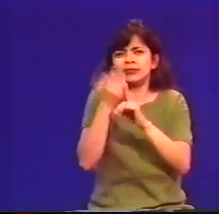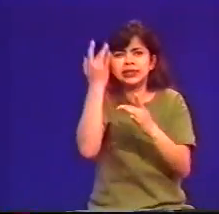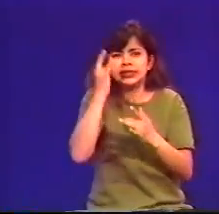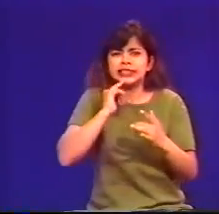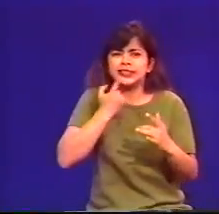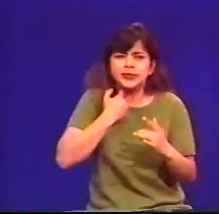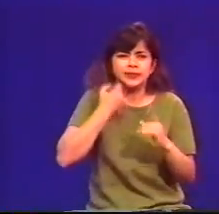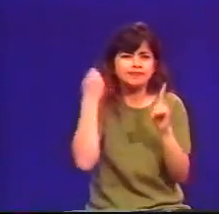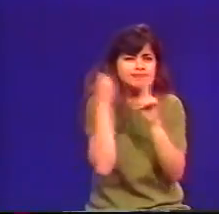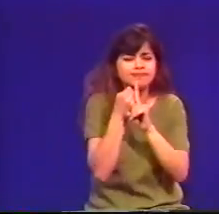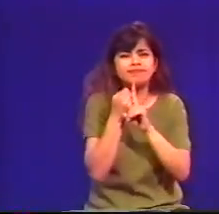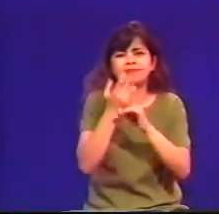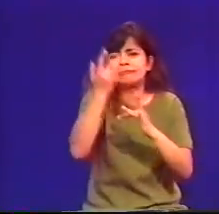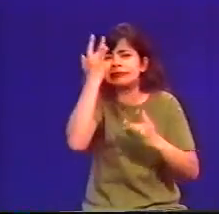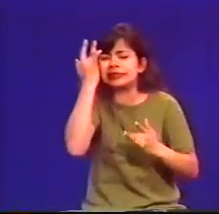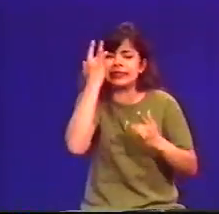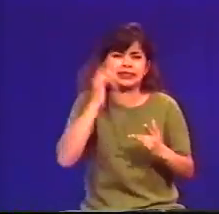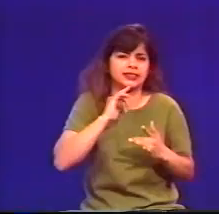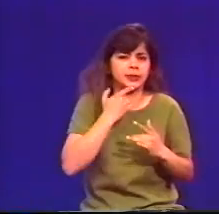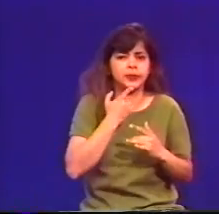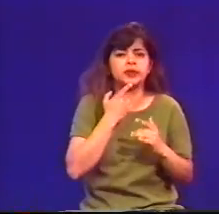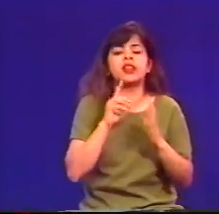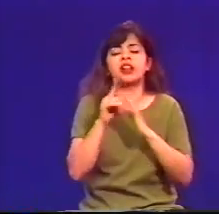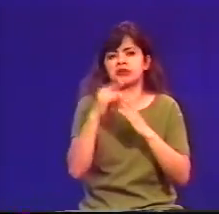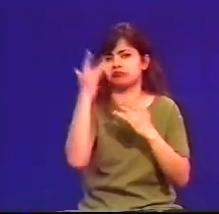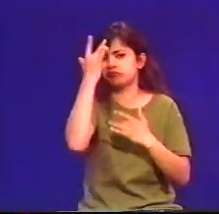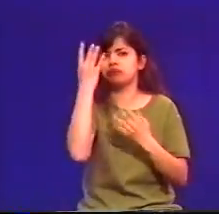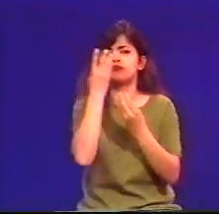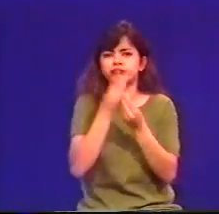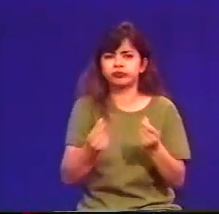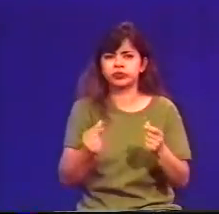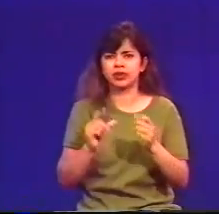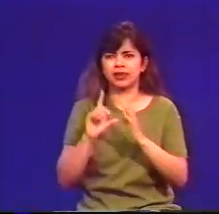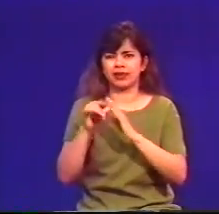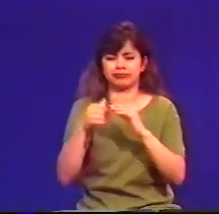and later I became very ill, and that caused me to lose my hearing.